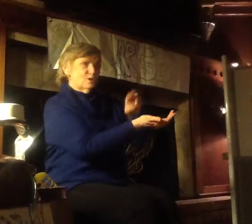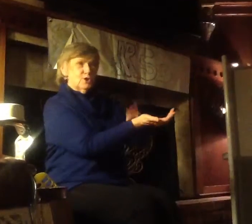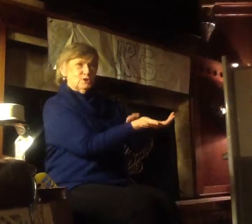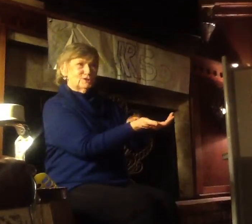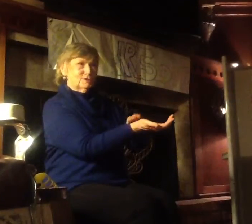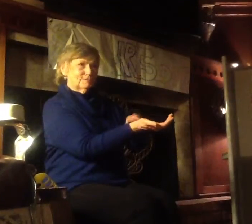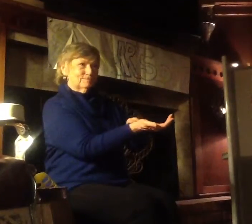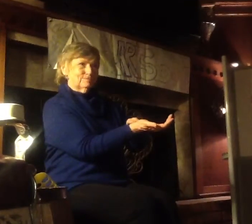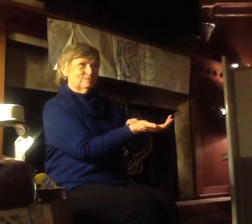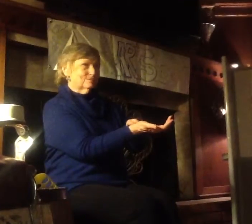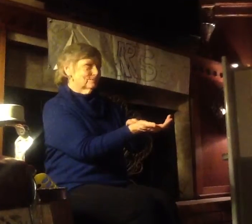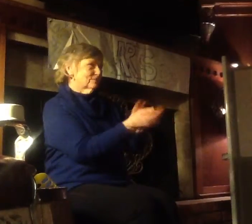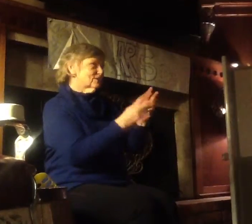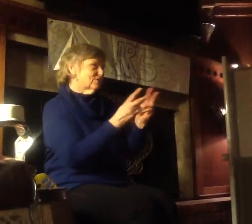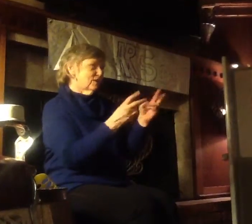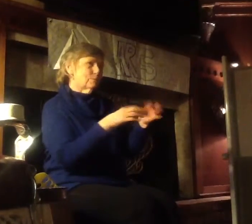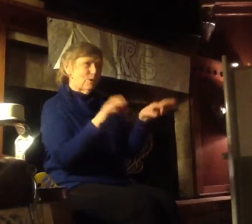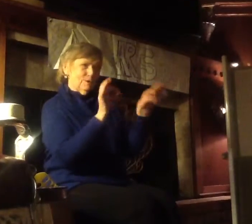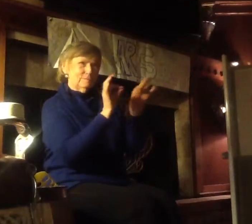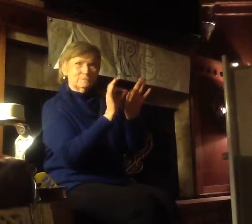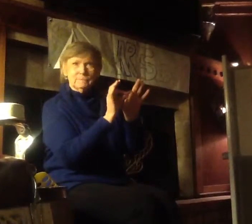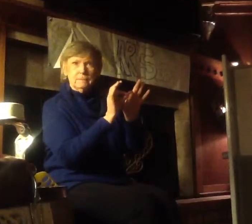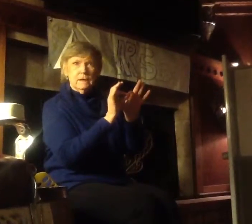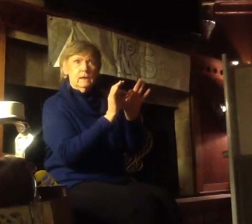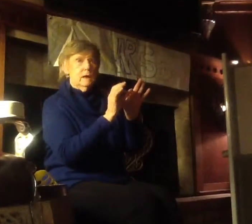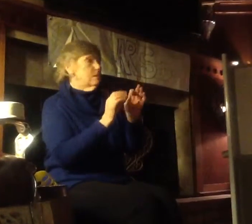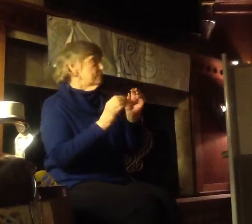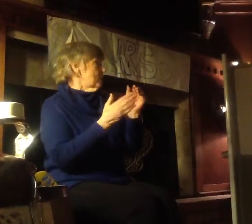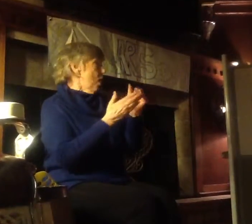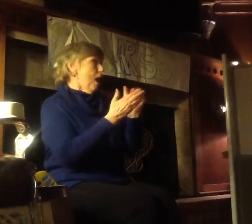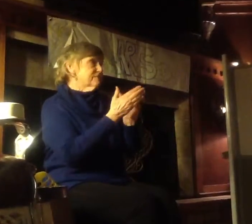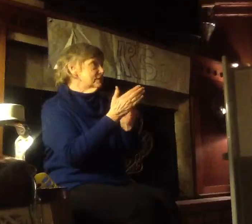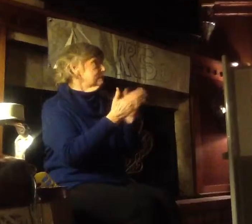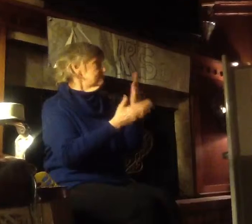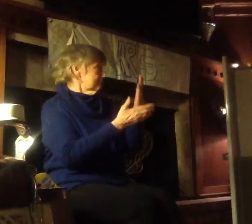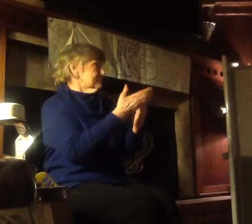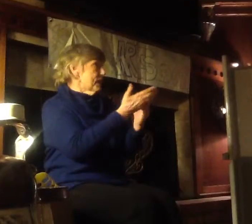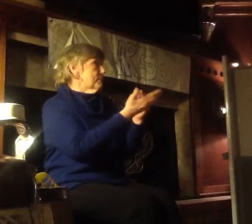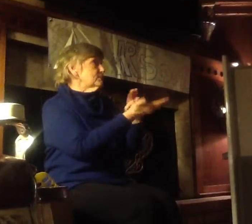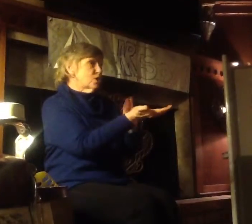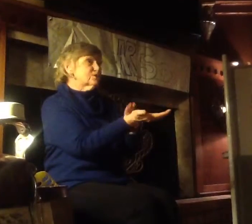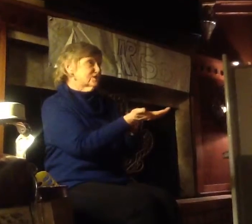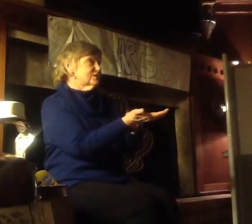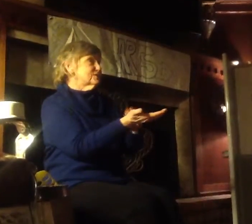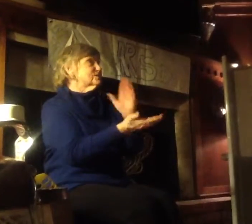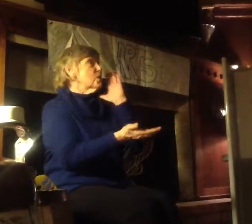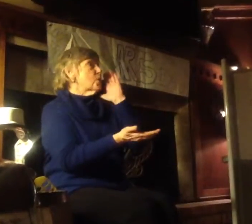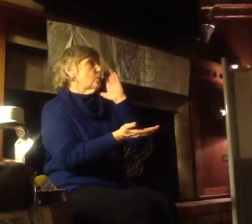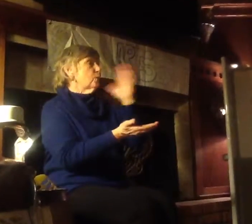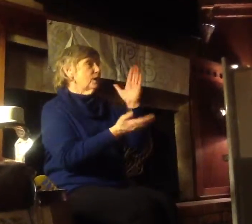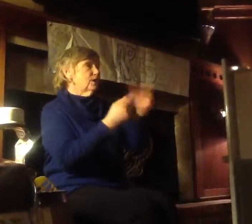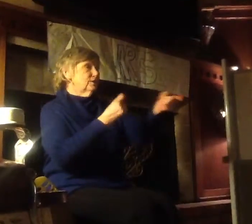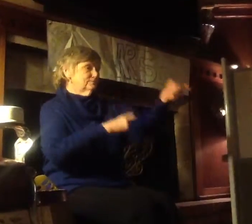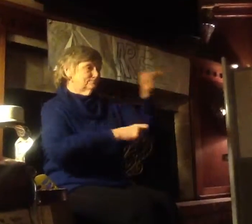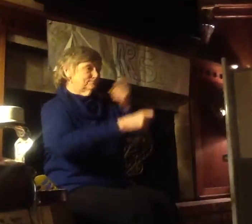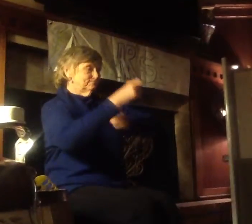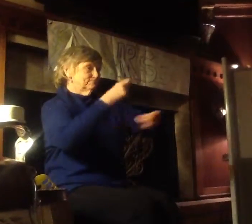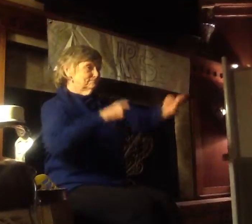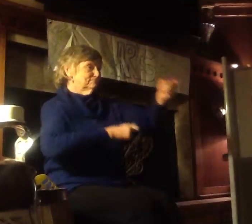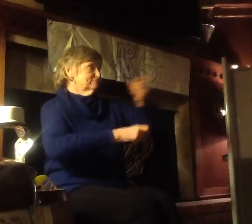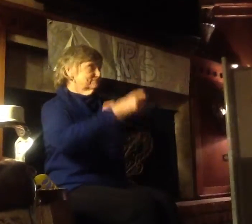for a nurse. It's very important. But often some